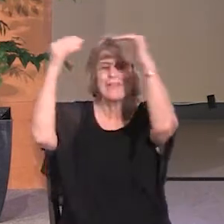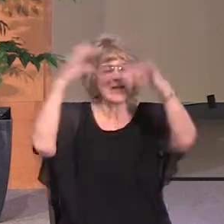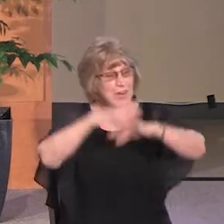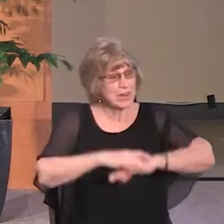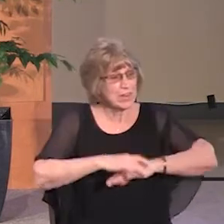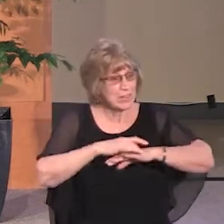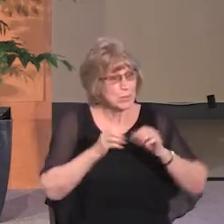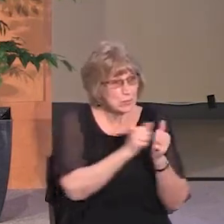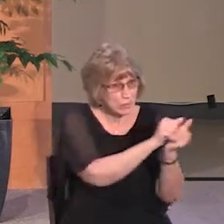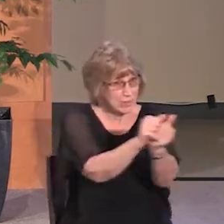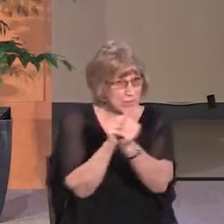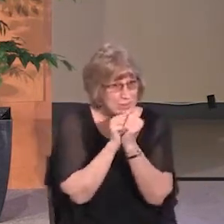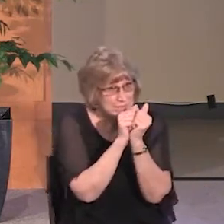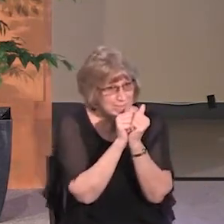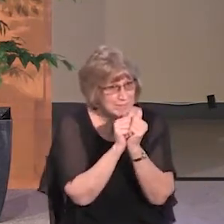Namaste.